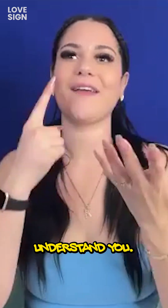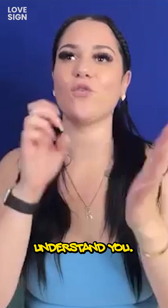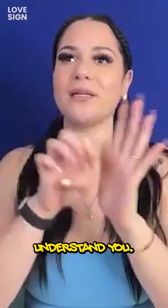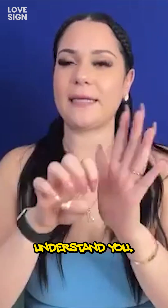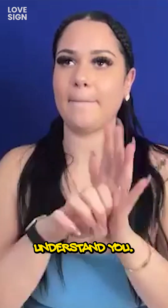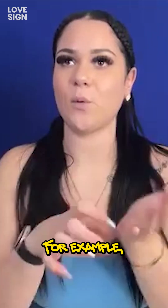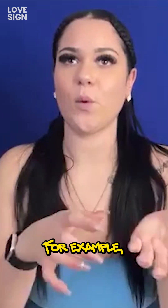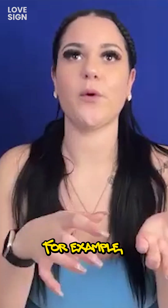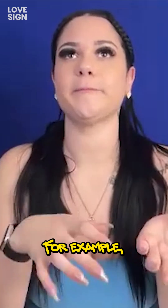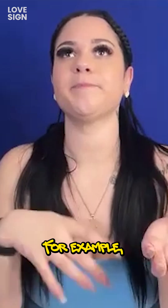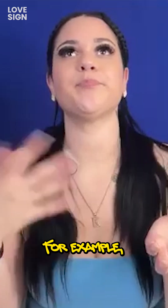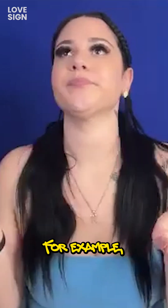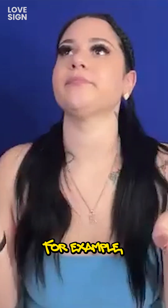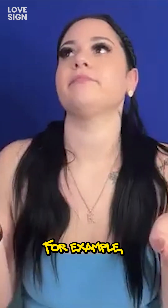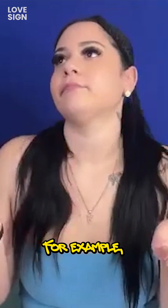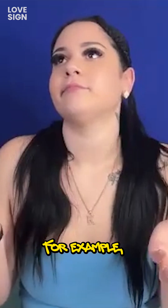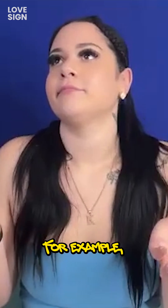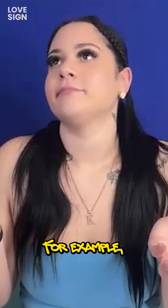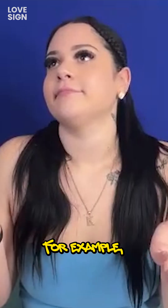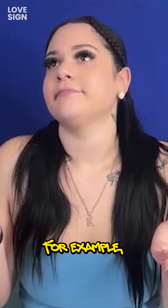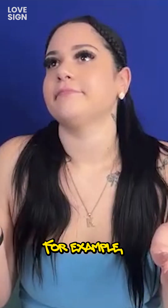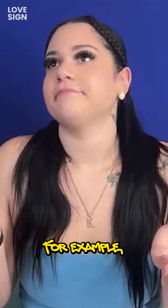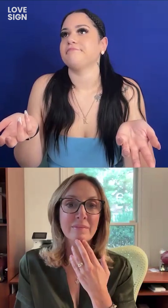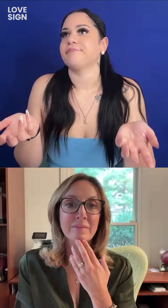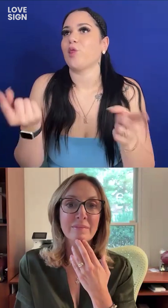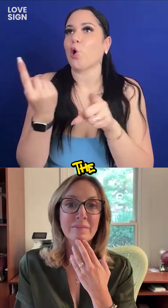you. For example,